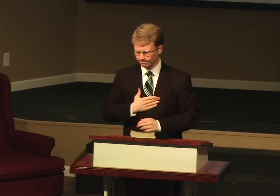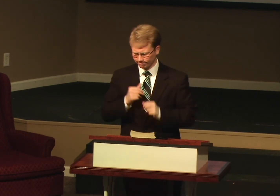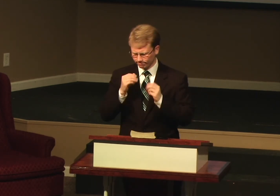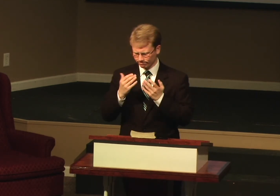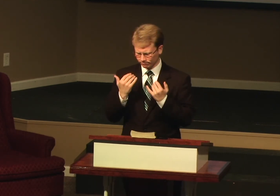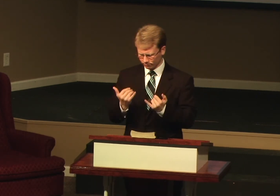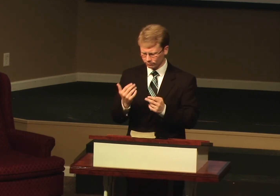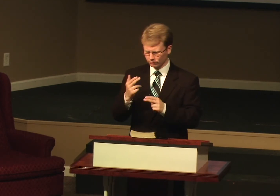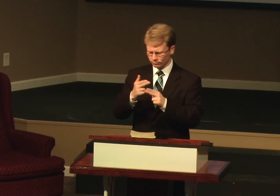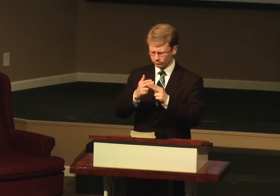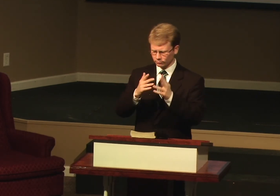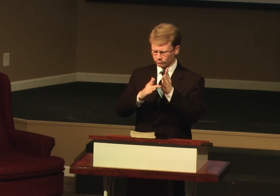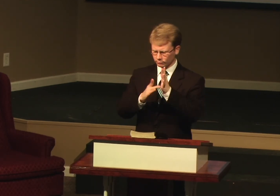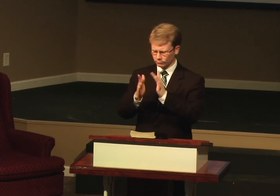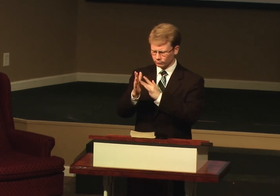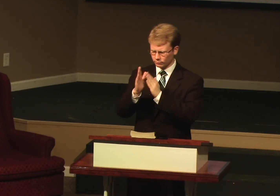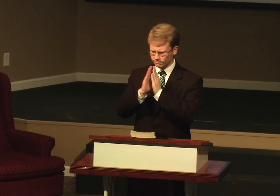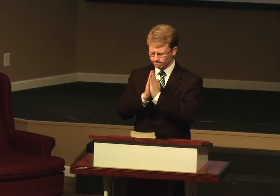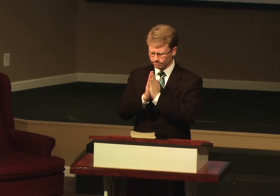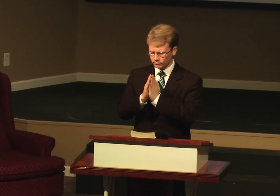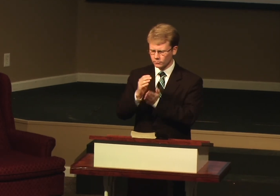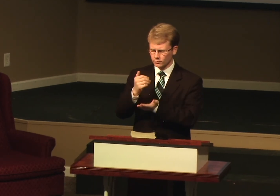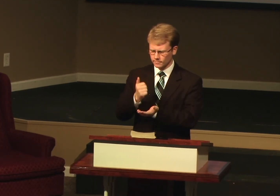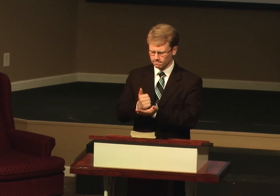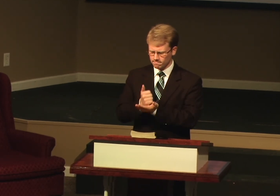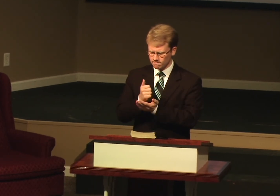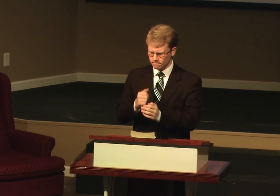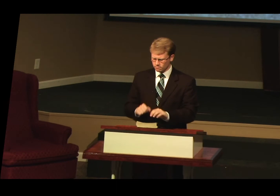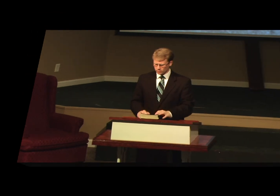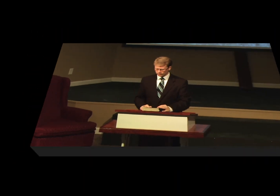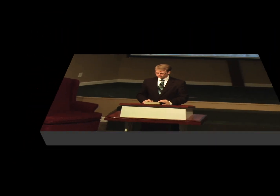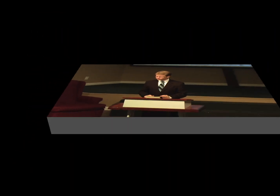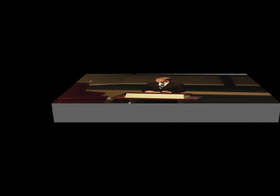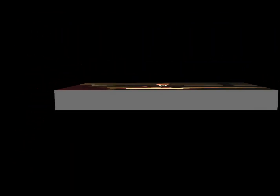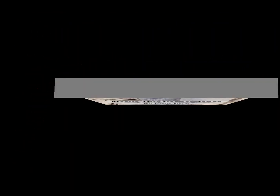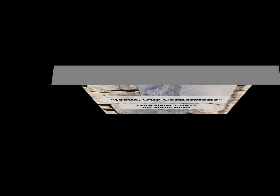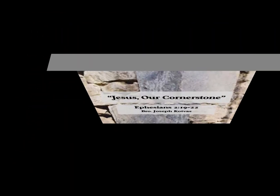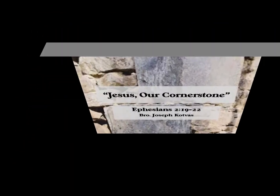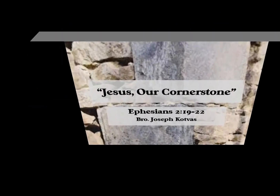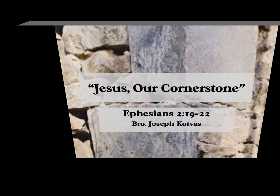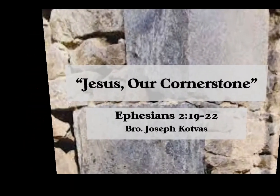We ask now that You bless this time. In Jesus' name, amen.